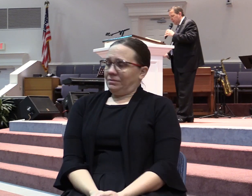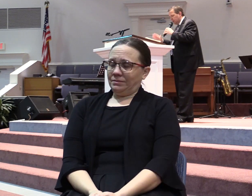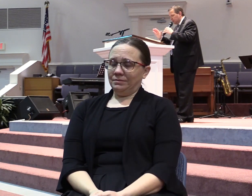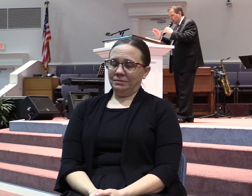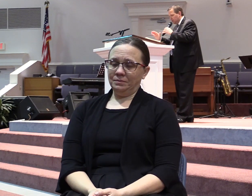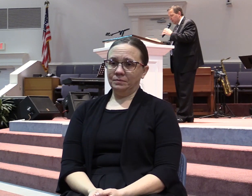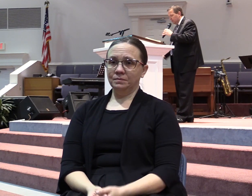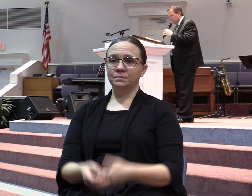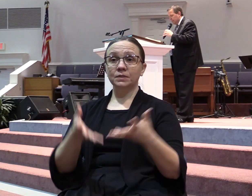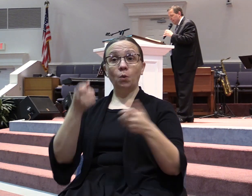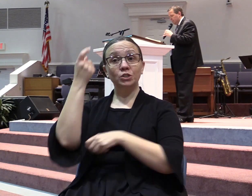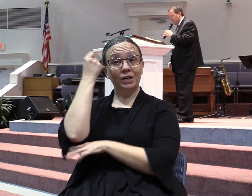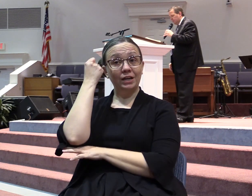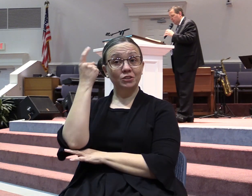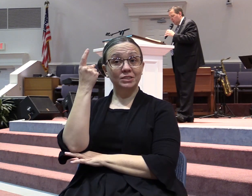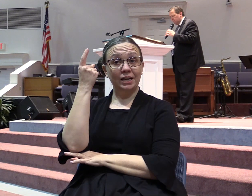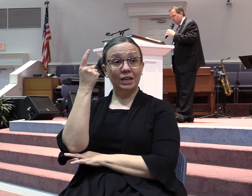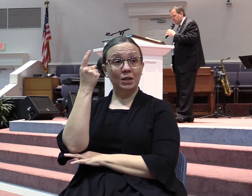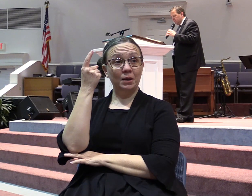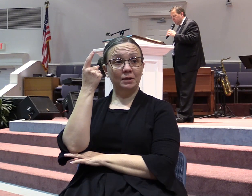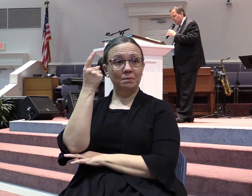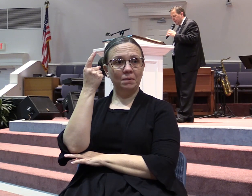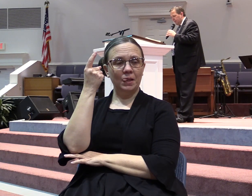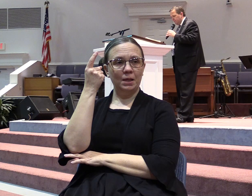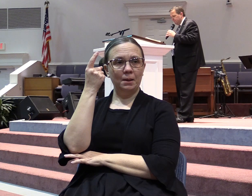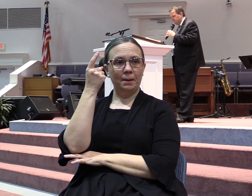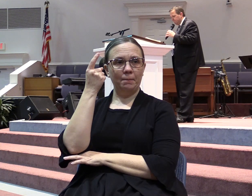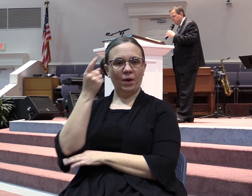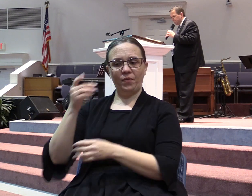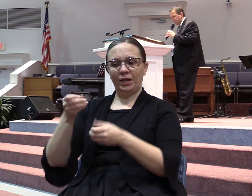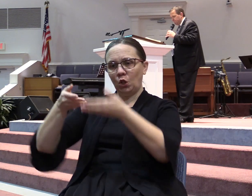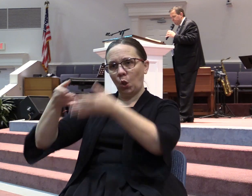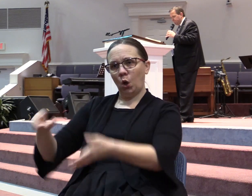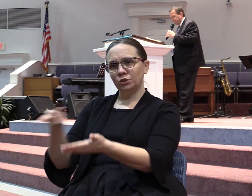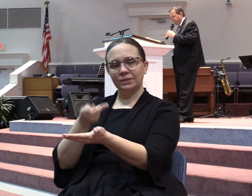But here's what I want you to understand about the lost lamb.